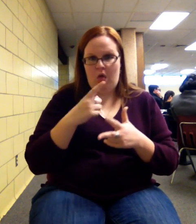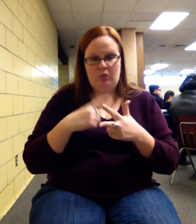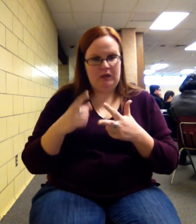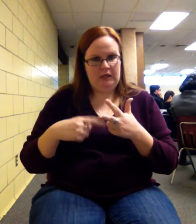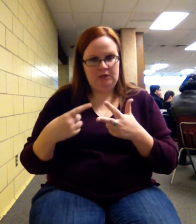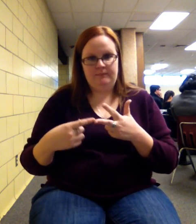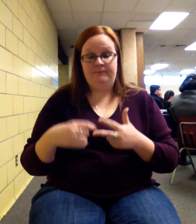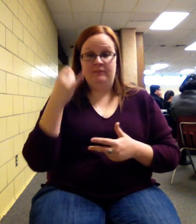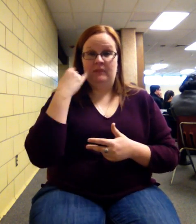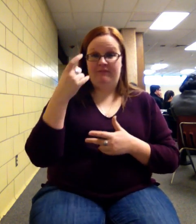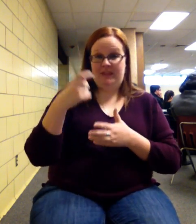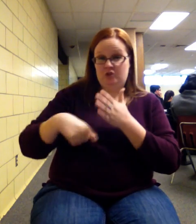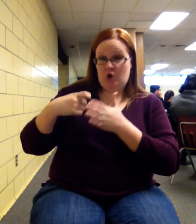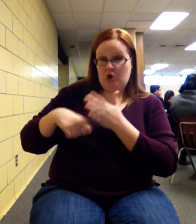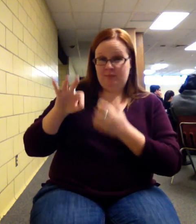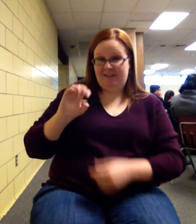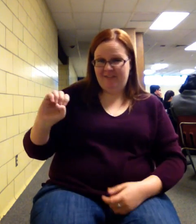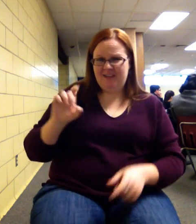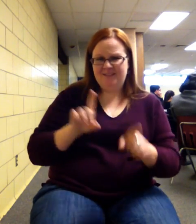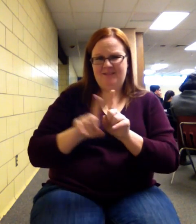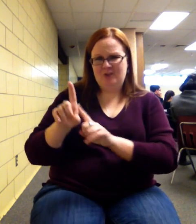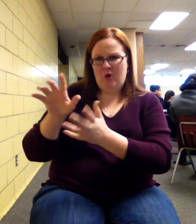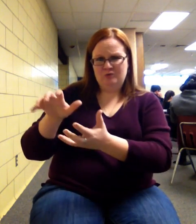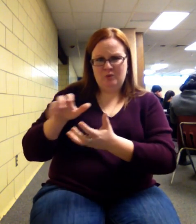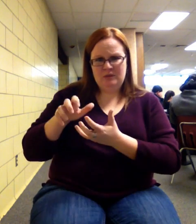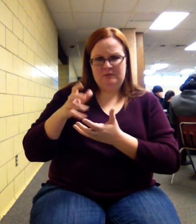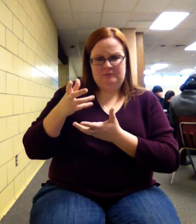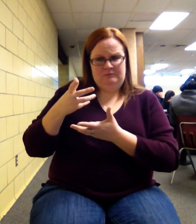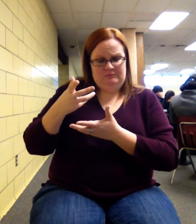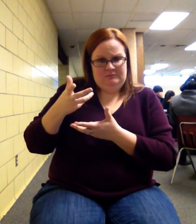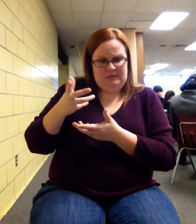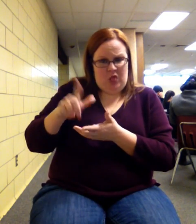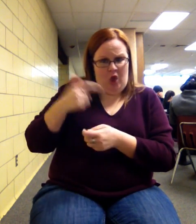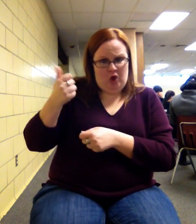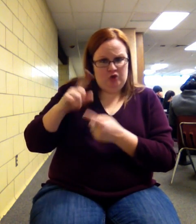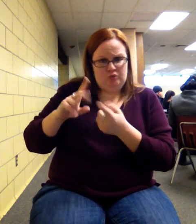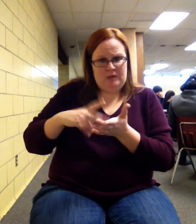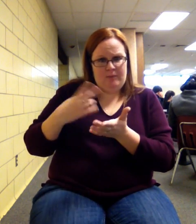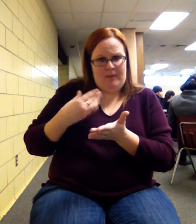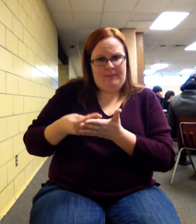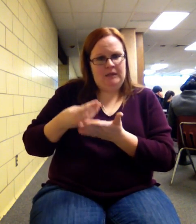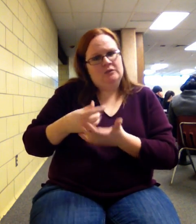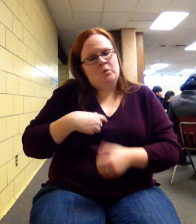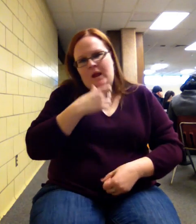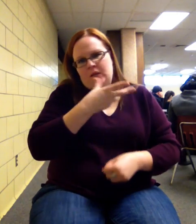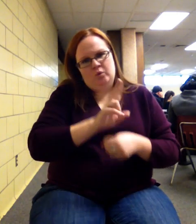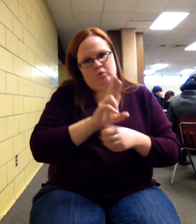charging me fees, that's also going to take my money longer to double. So that's what I'm saying. I really don't use the rule of 72 very